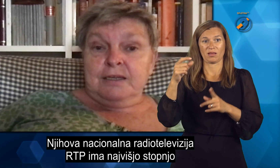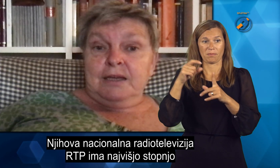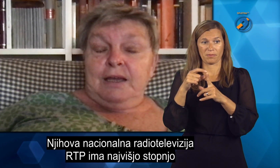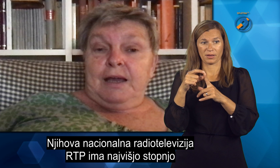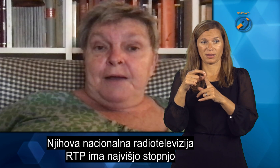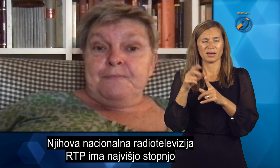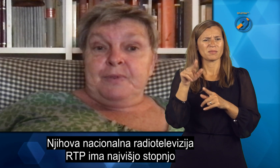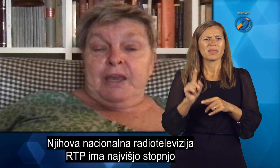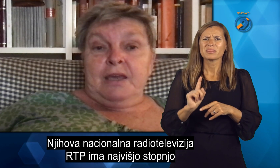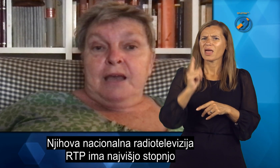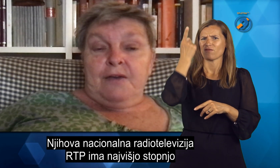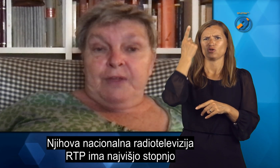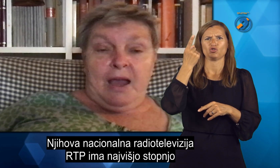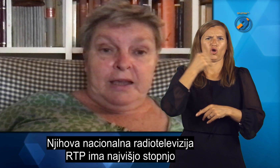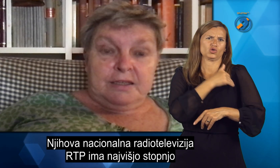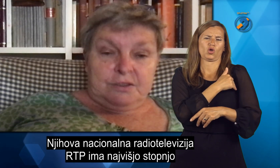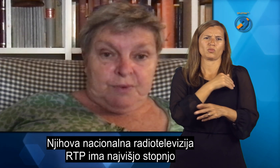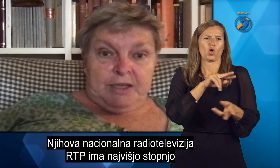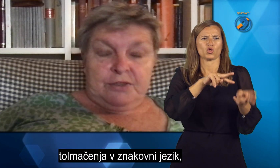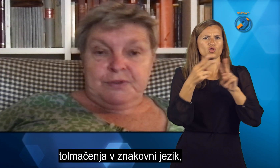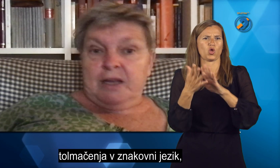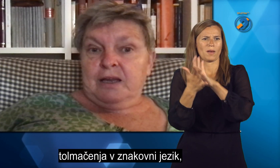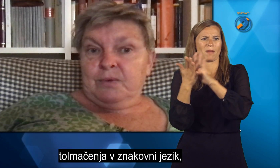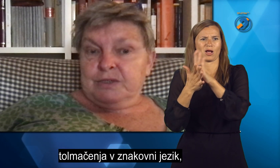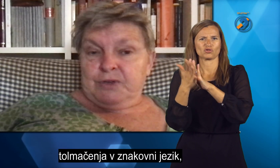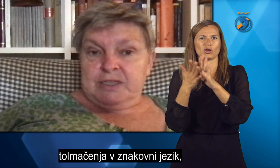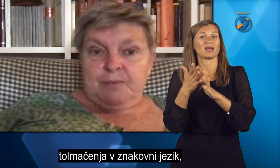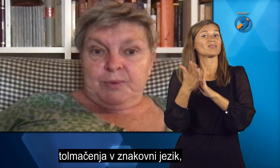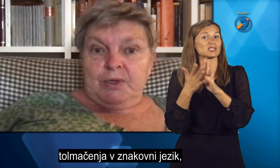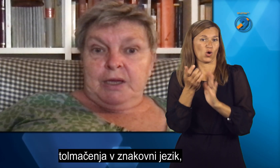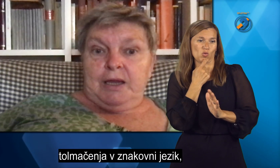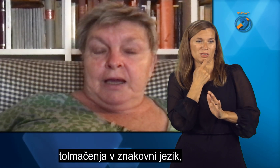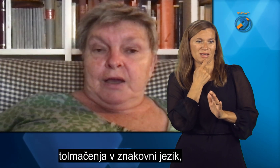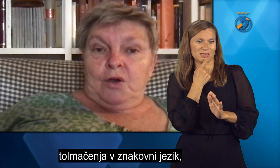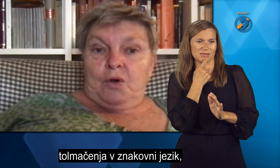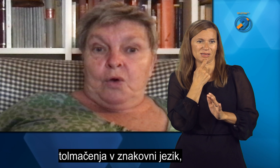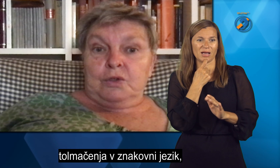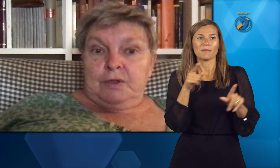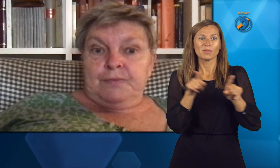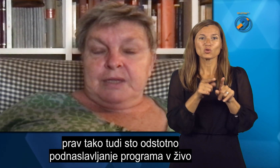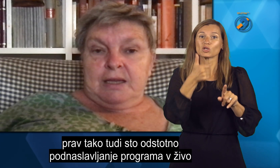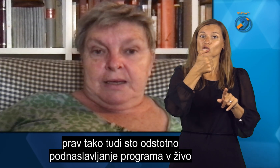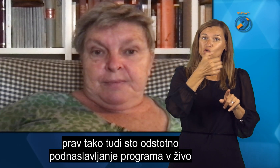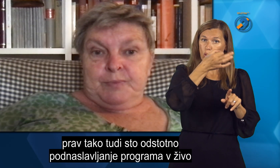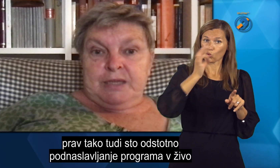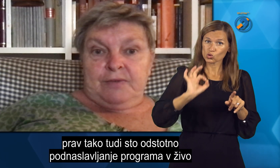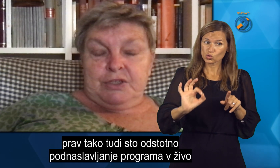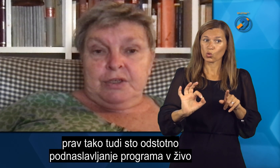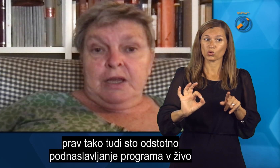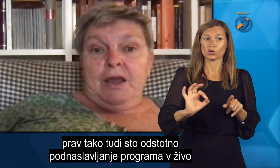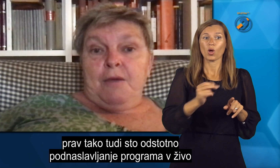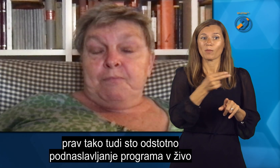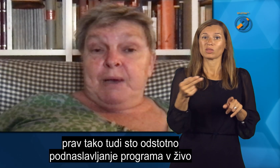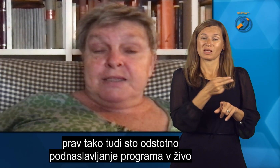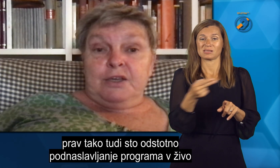broadcaster, they have the highest rate of sign language, for example, on